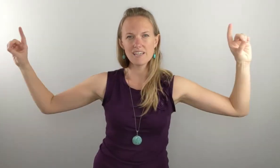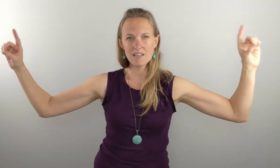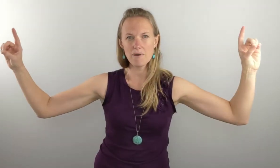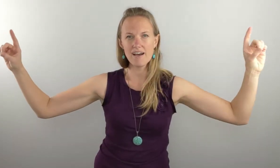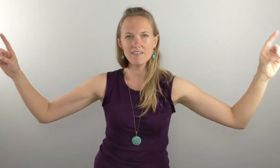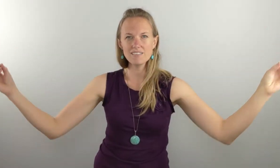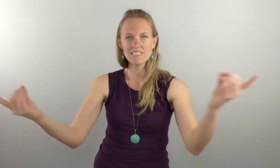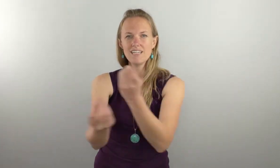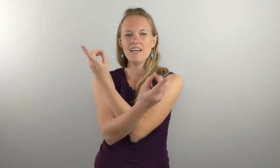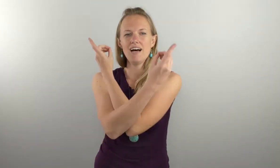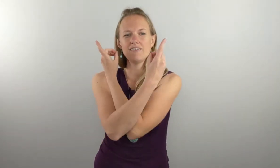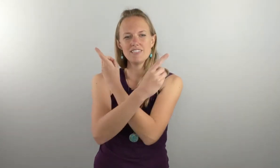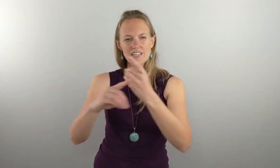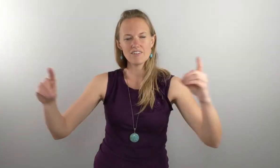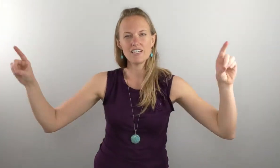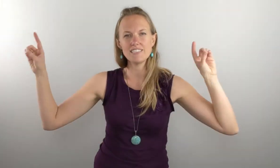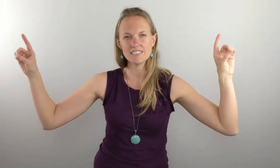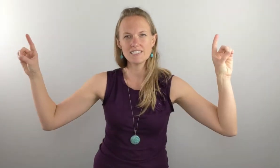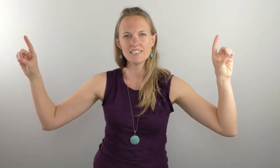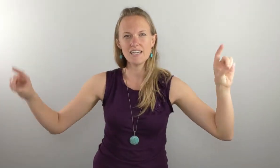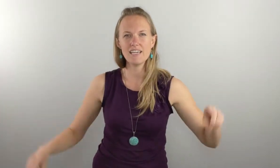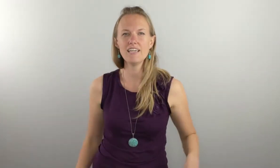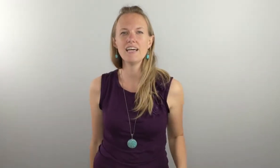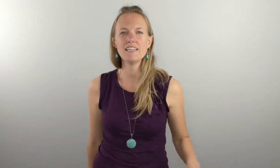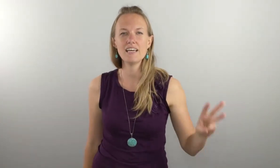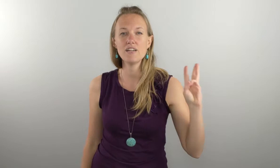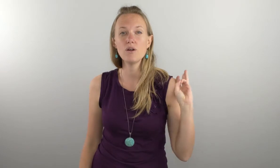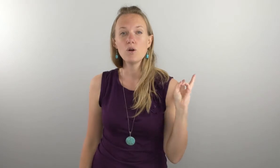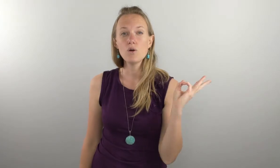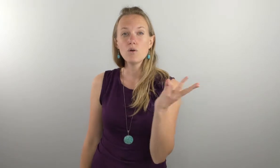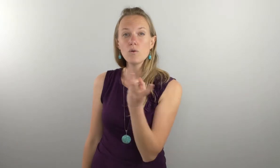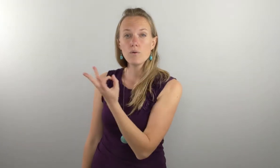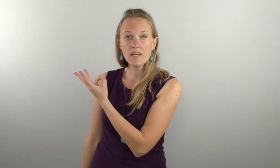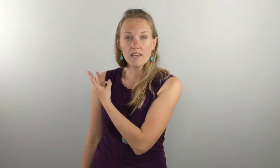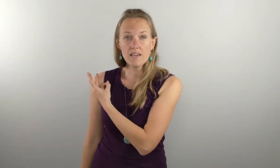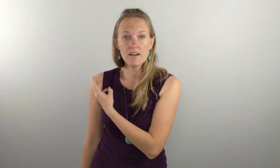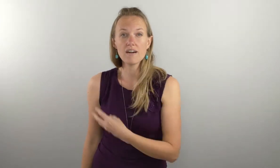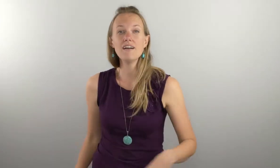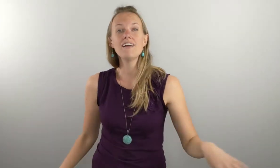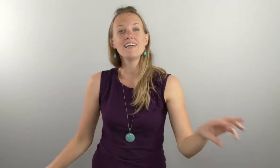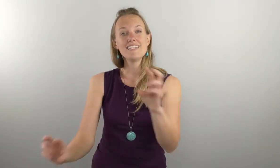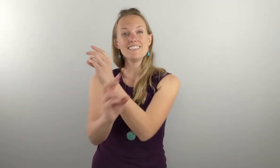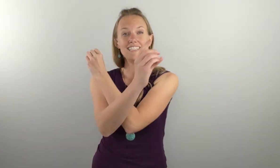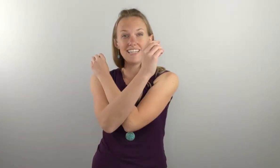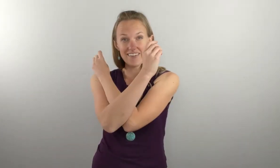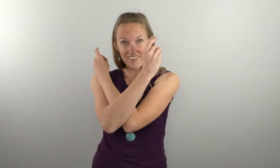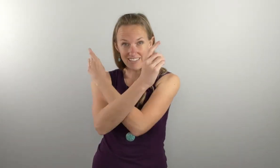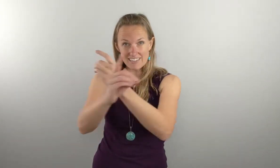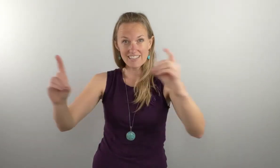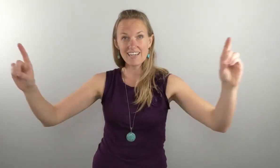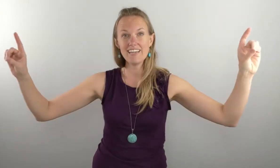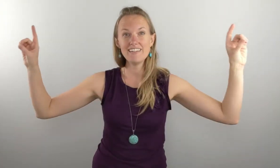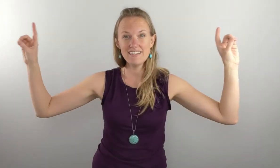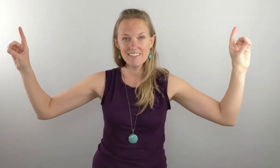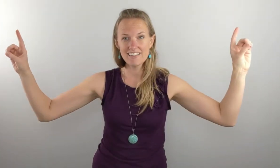them out. Of deliverance, okay? And then we're delivered again,